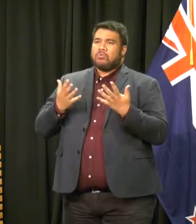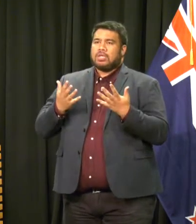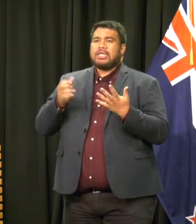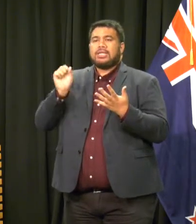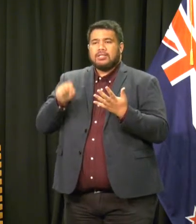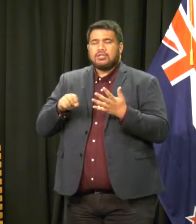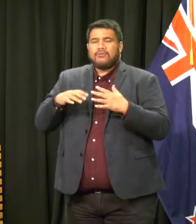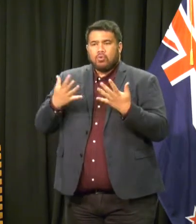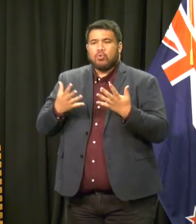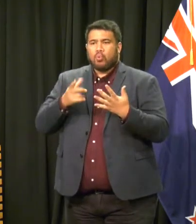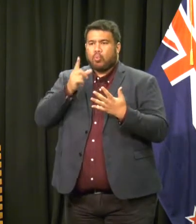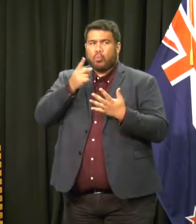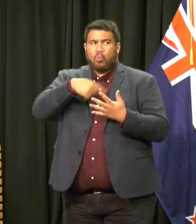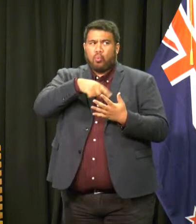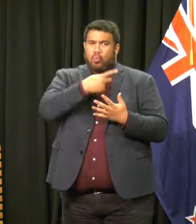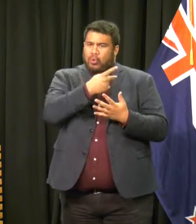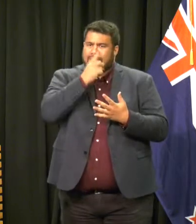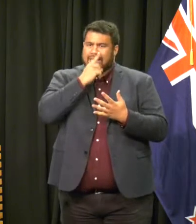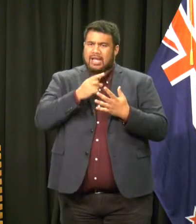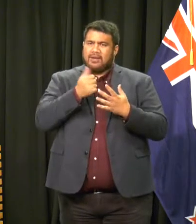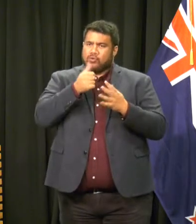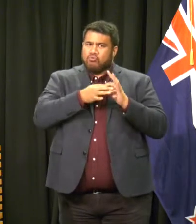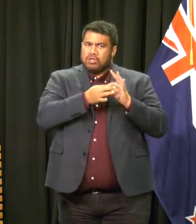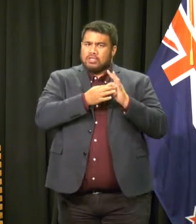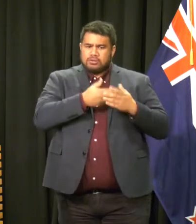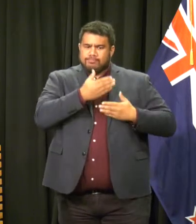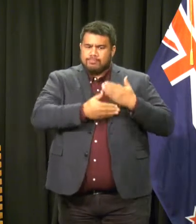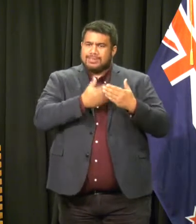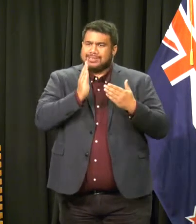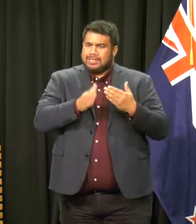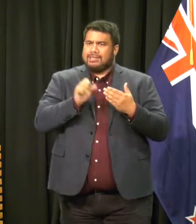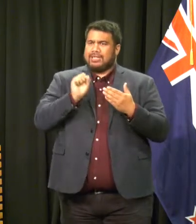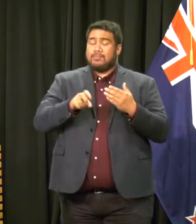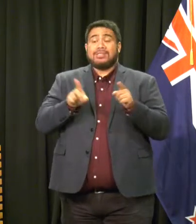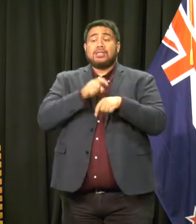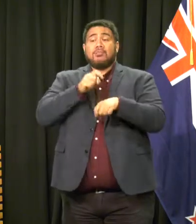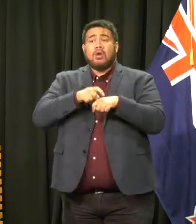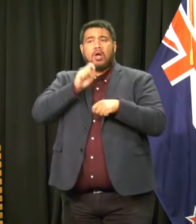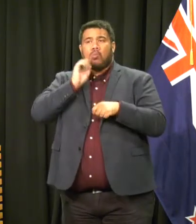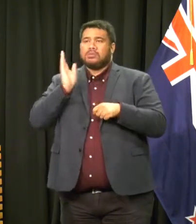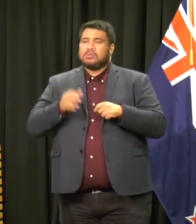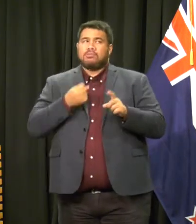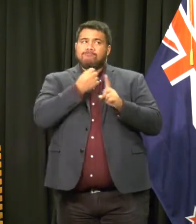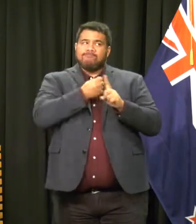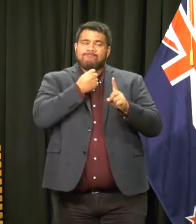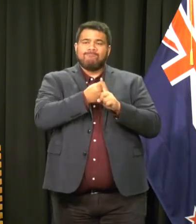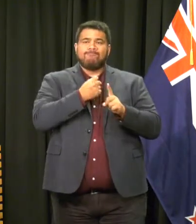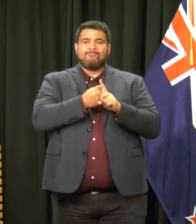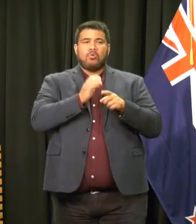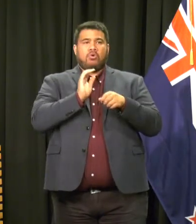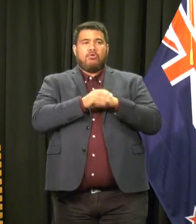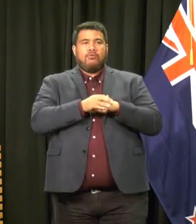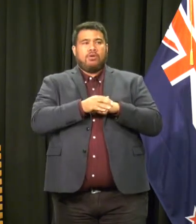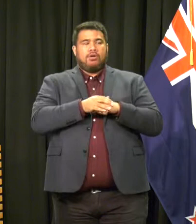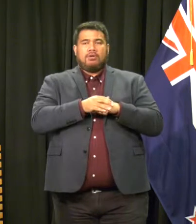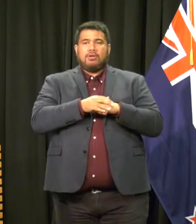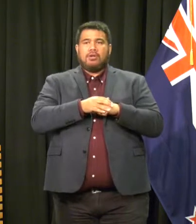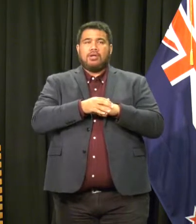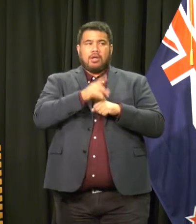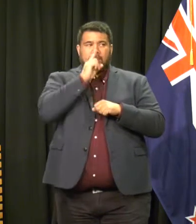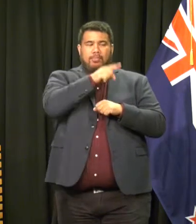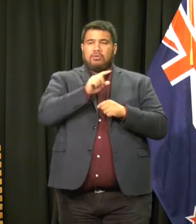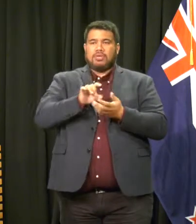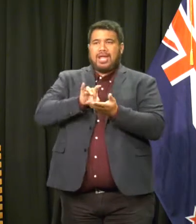a productive relationship, and we will continue to do so, but I will also continue to advocate around the issue of